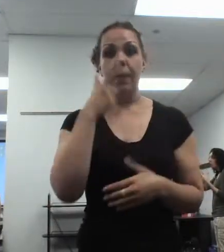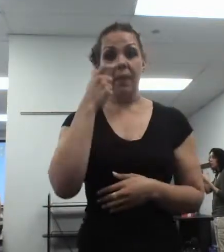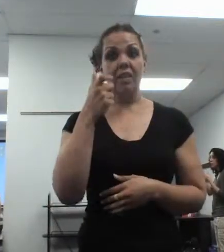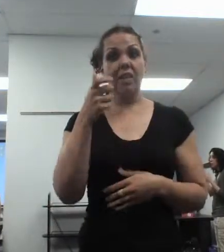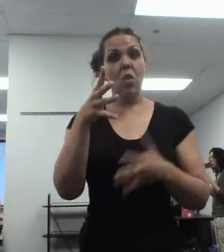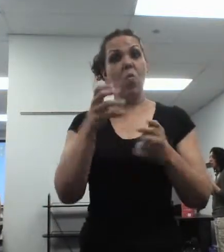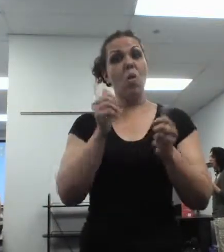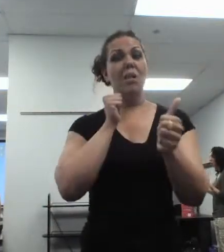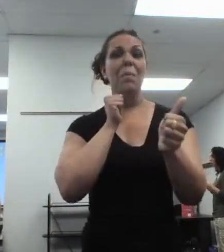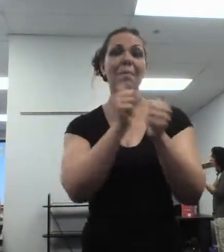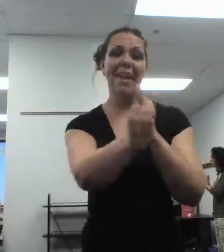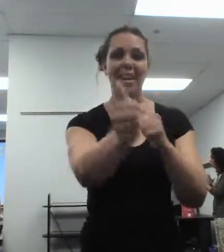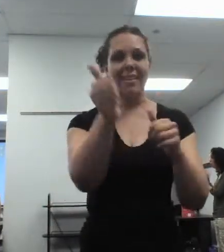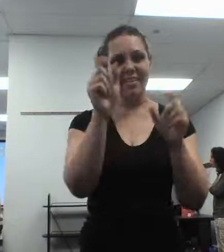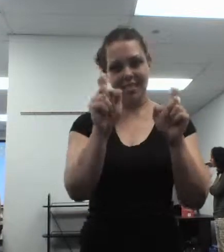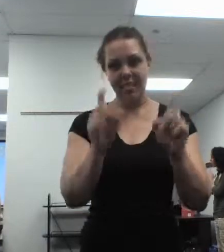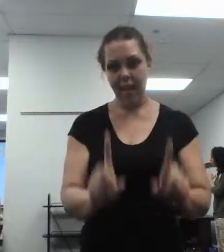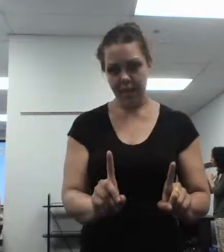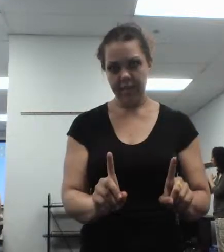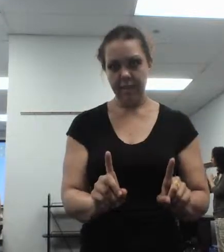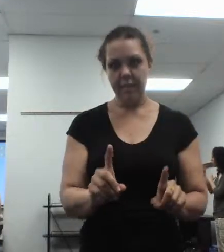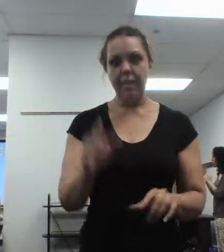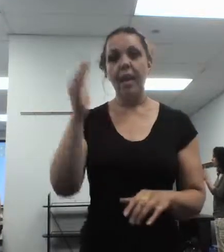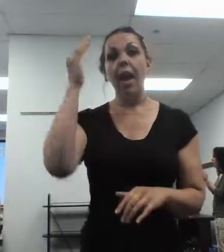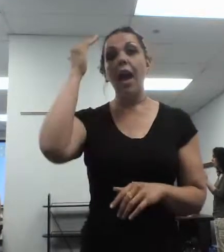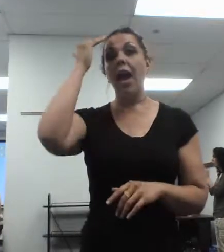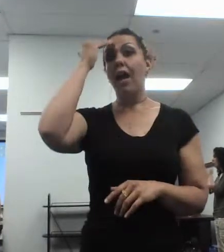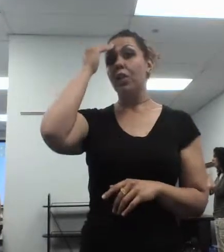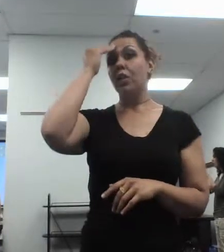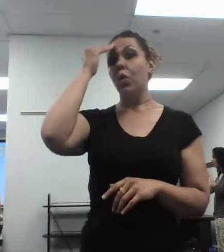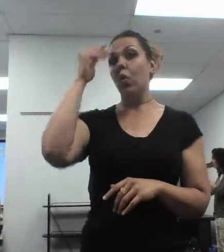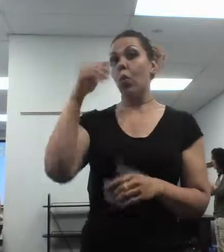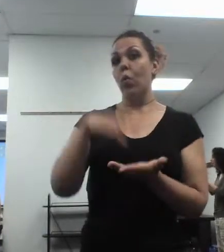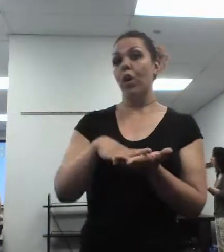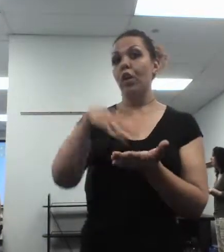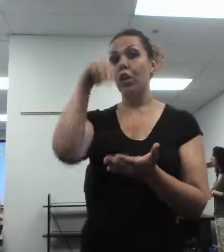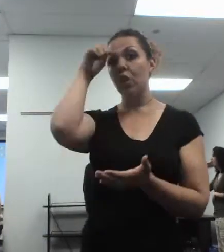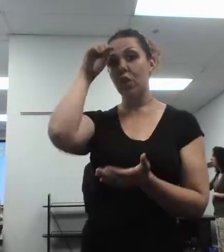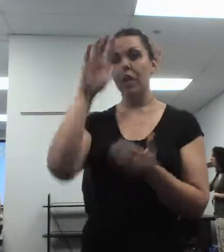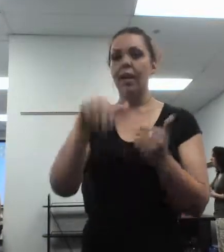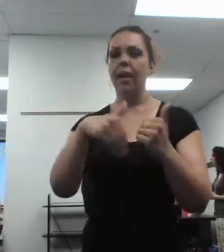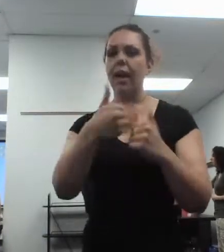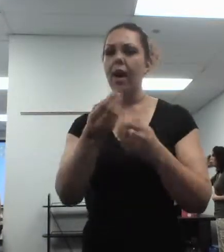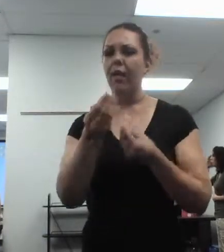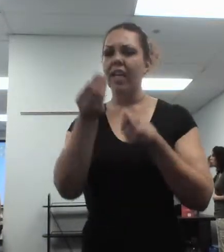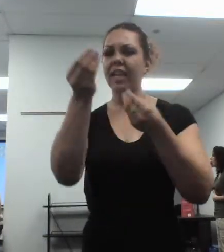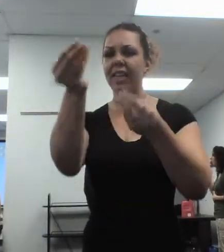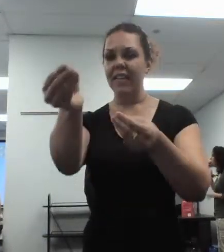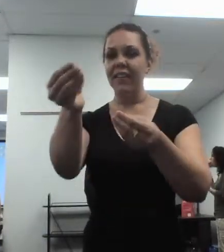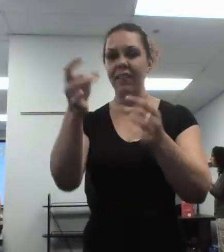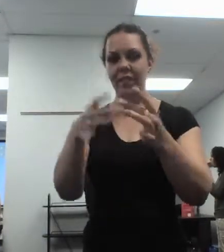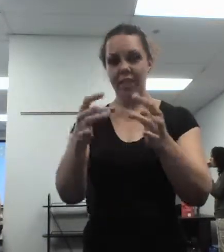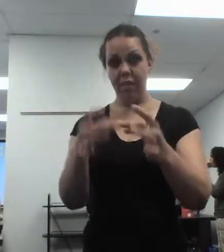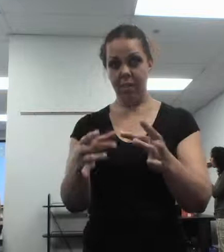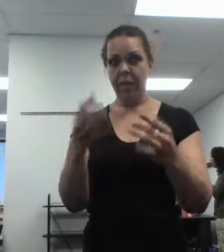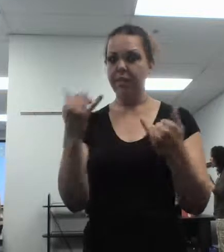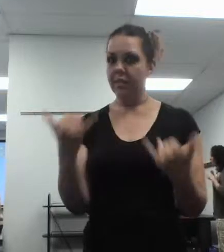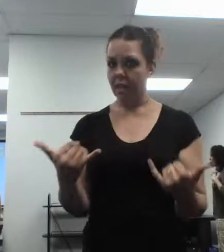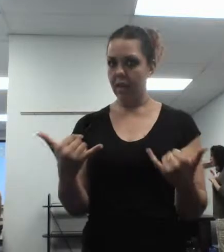point. So I know that you are learning how to give feedback today, but take it seriously. Give them some feedback to